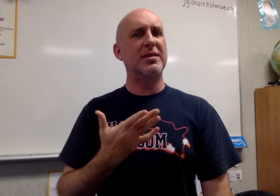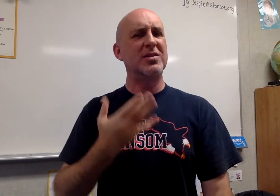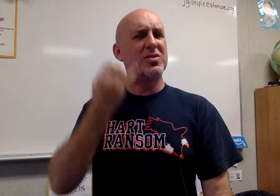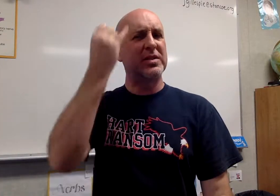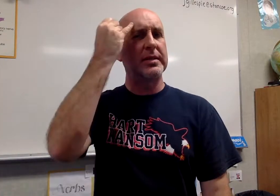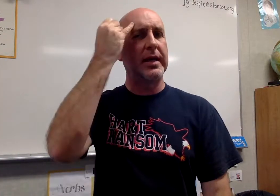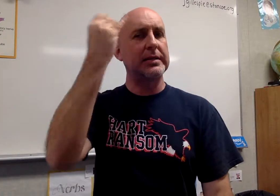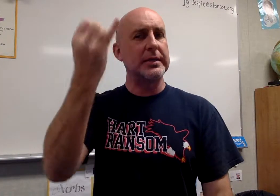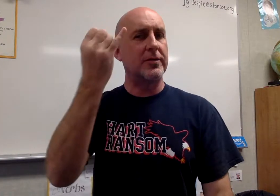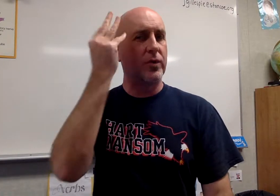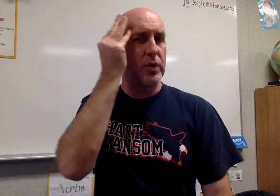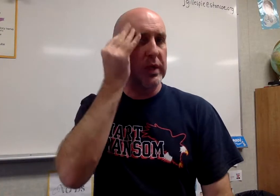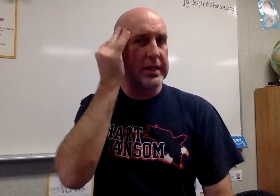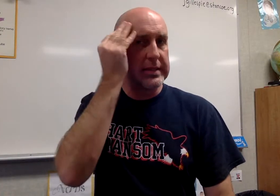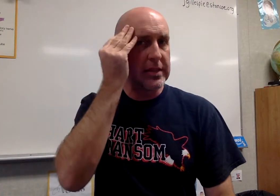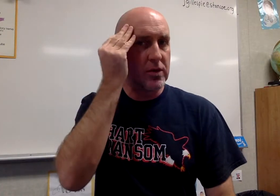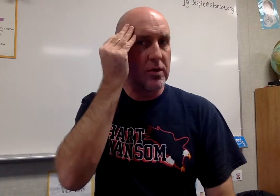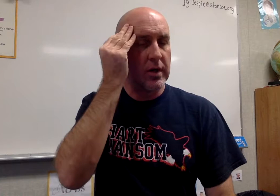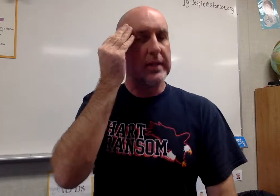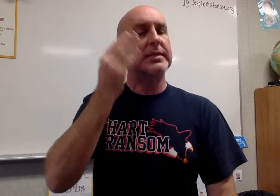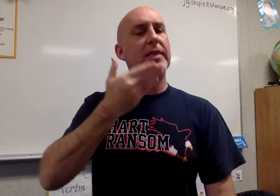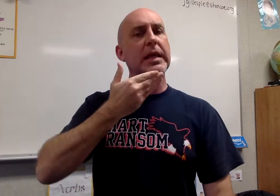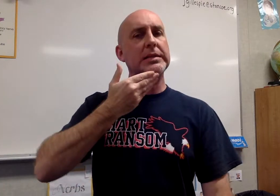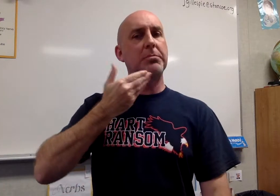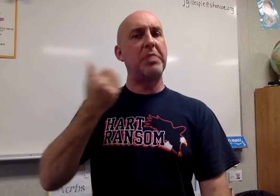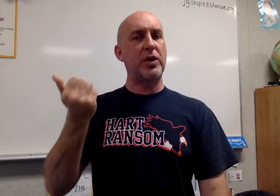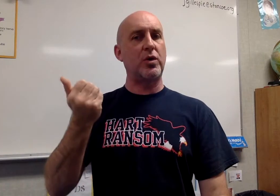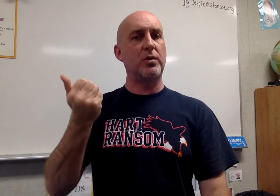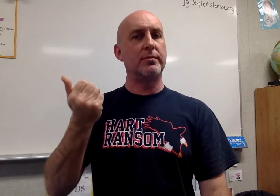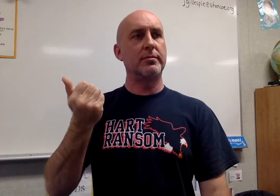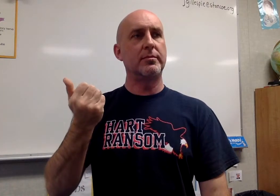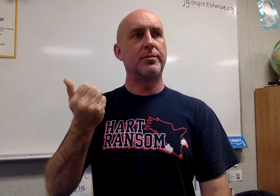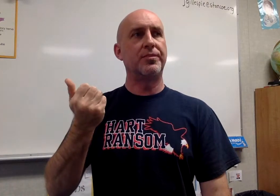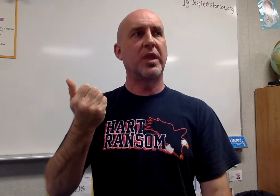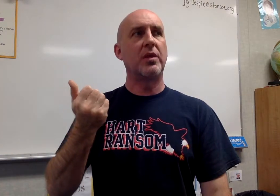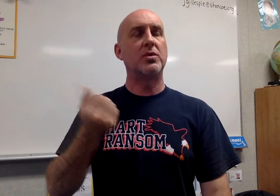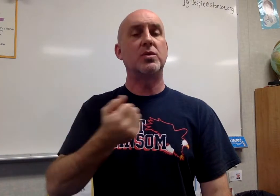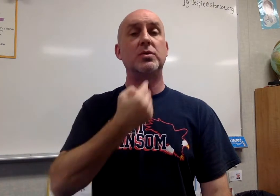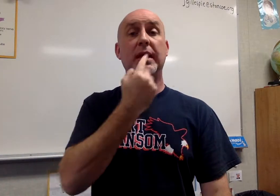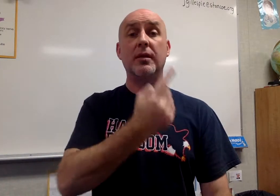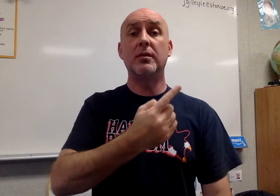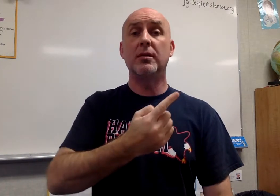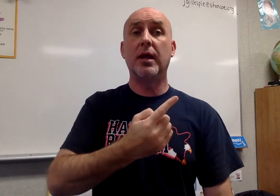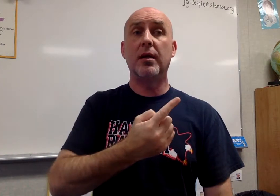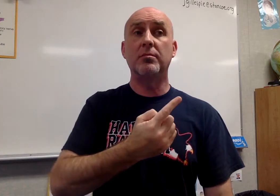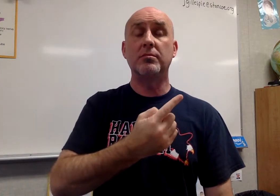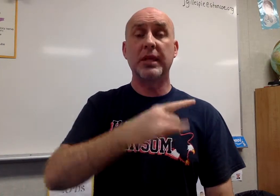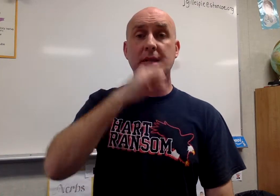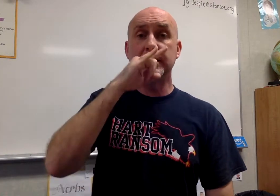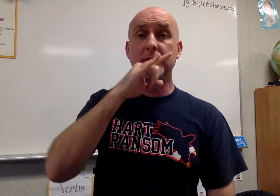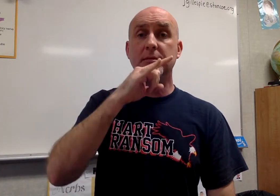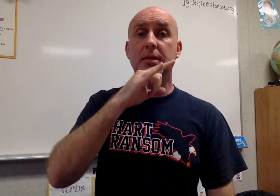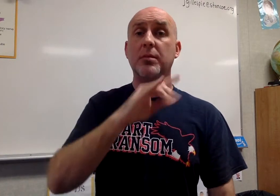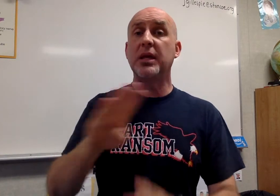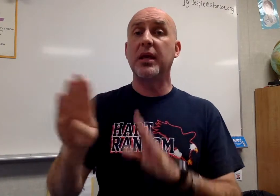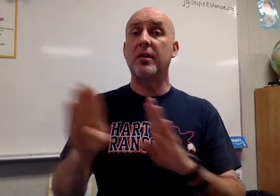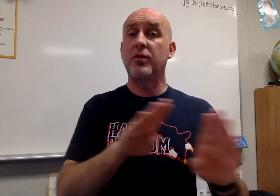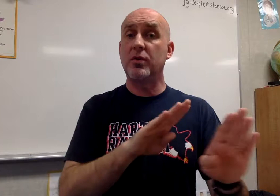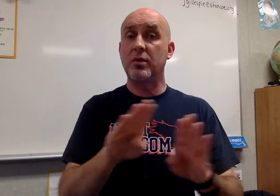this is just an idea for you to consider, is I think it's better to tell kids that the behavior